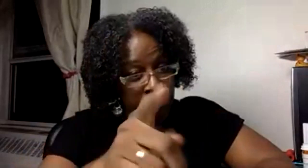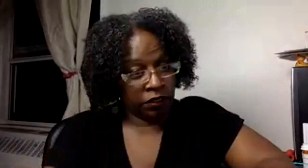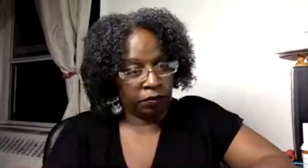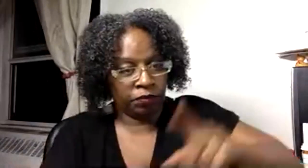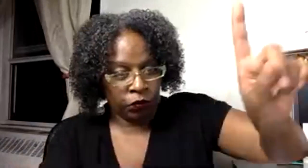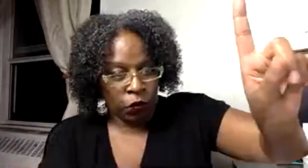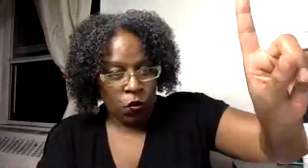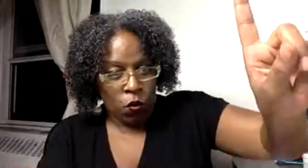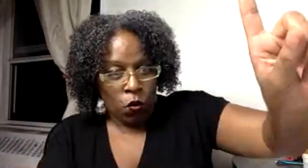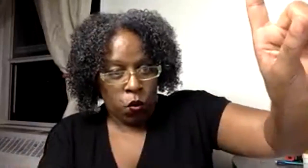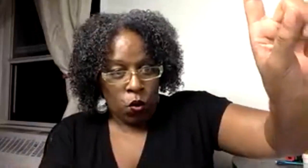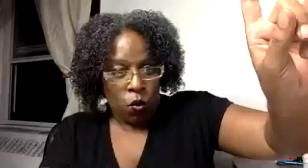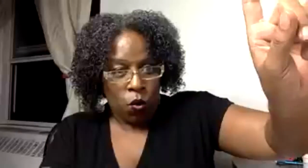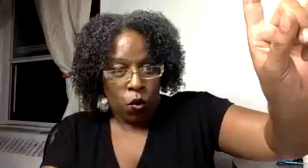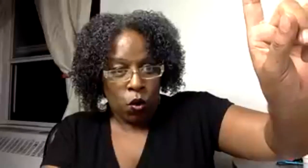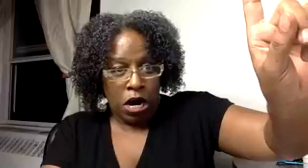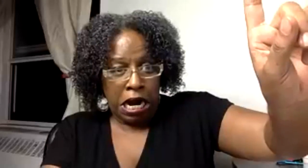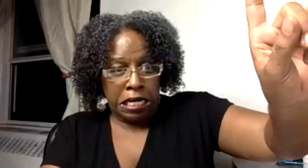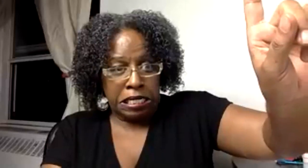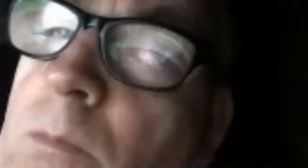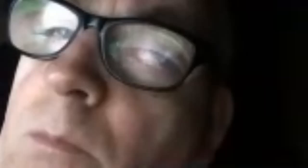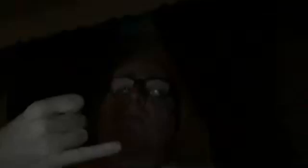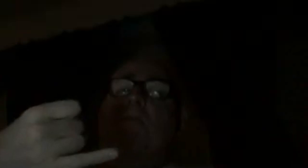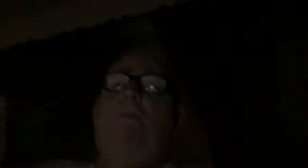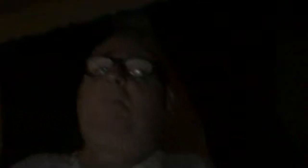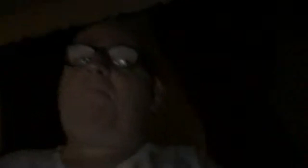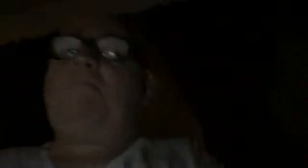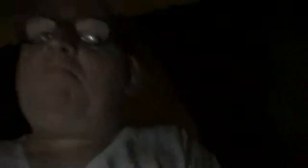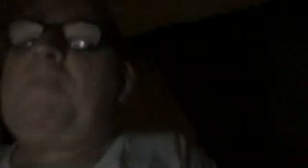John, are you ready to go? Okay, hold on one second. Let me pass the spotlight on to you.